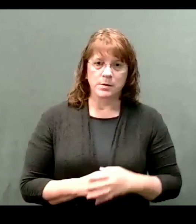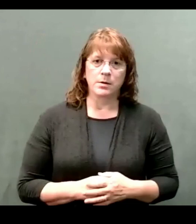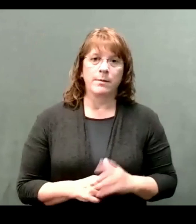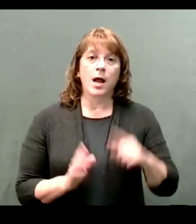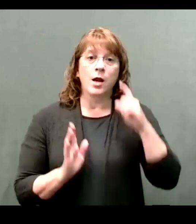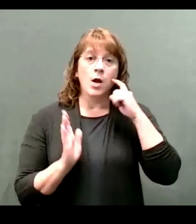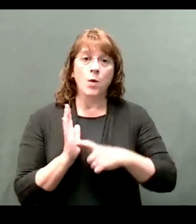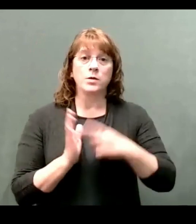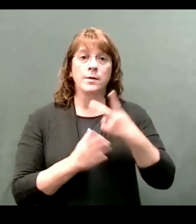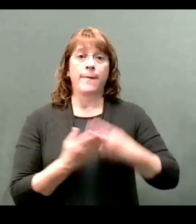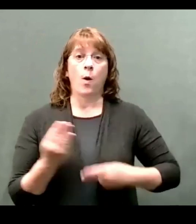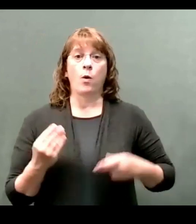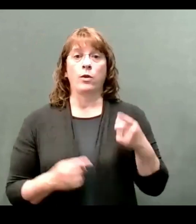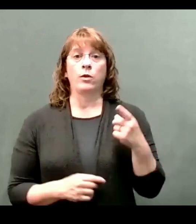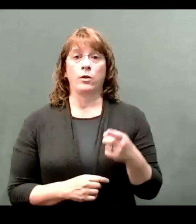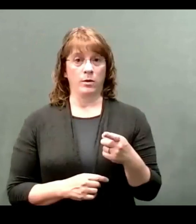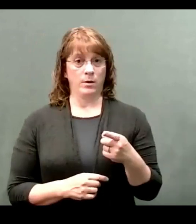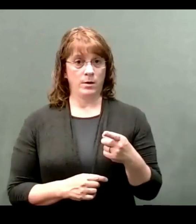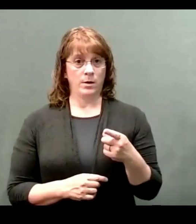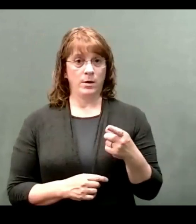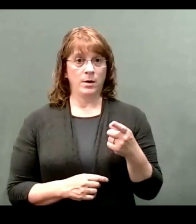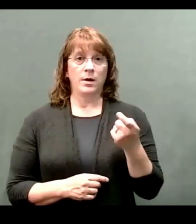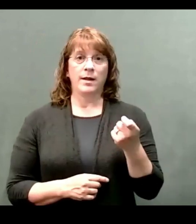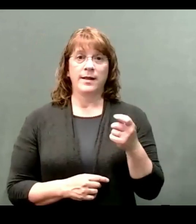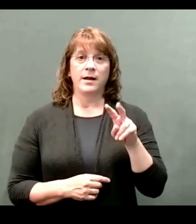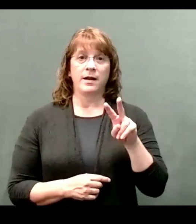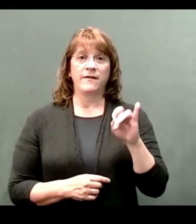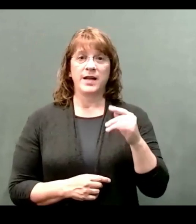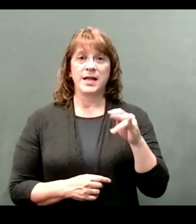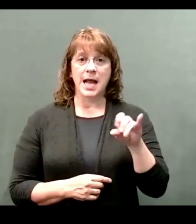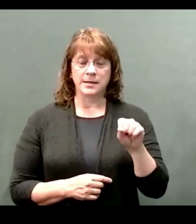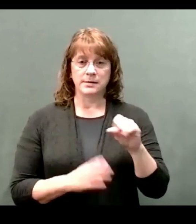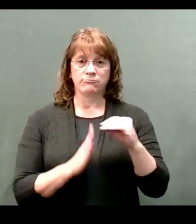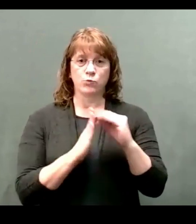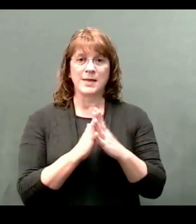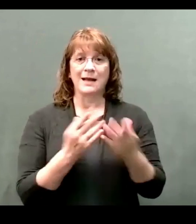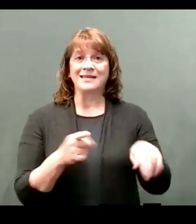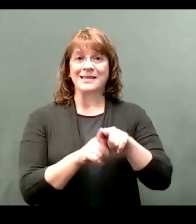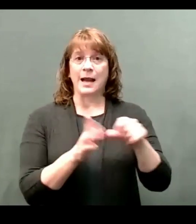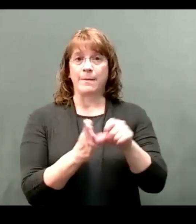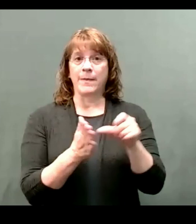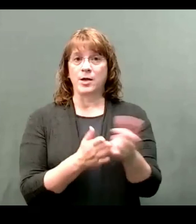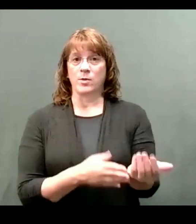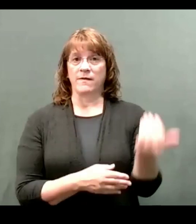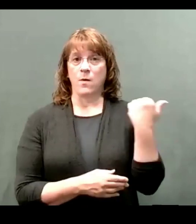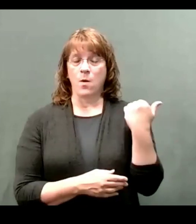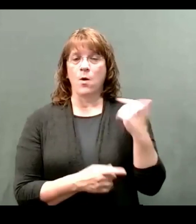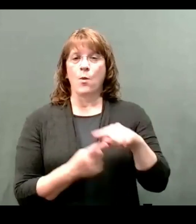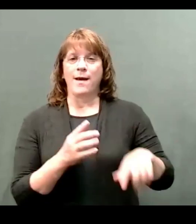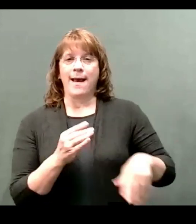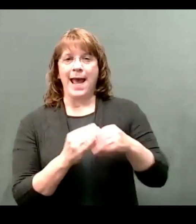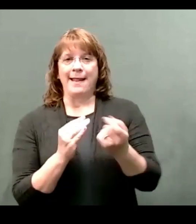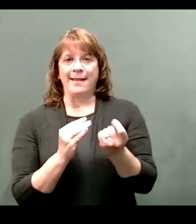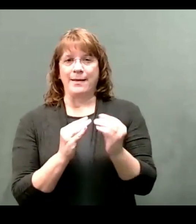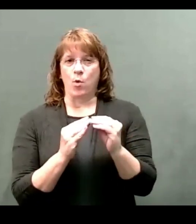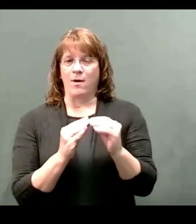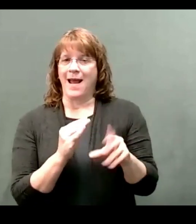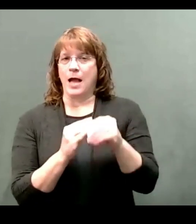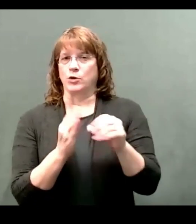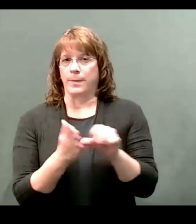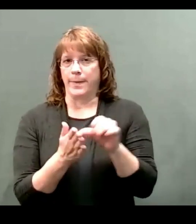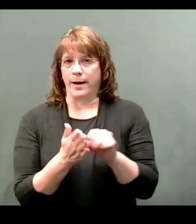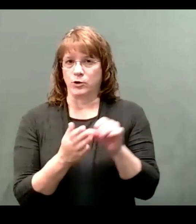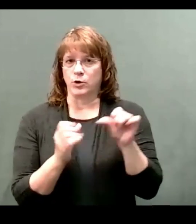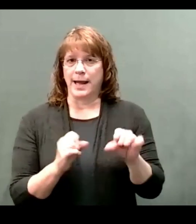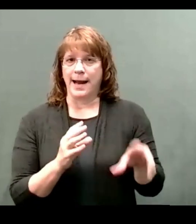that where both of these little vignettes were captured on the same page before, we've added in a little extra page this time